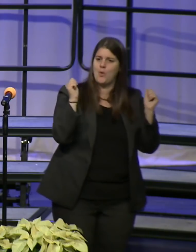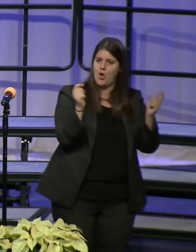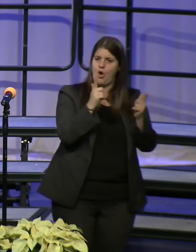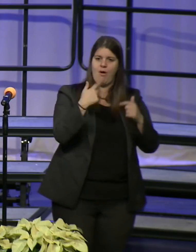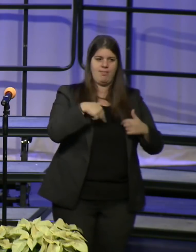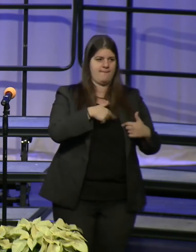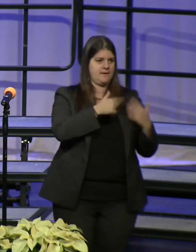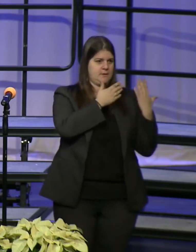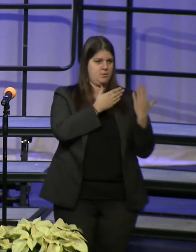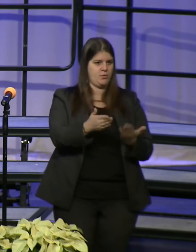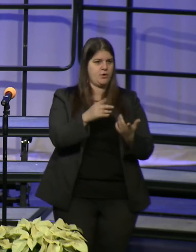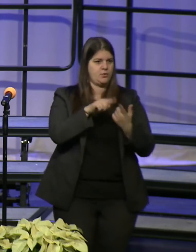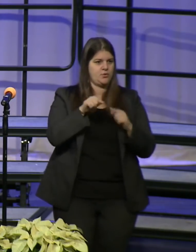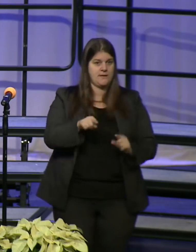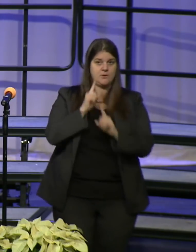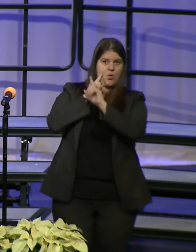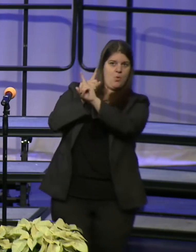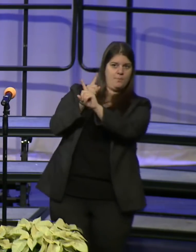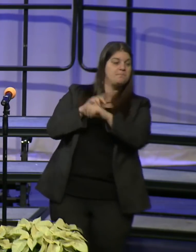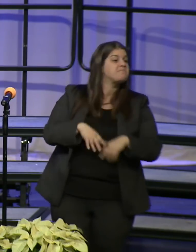to this endeavor. Thank you.